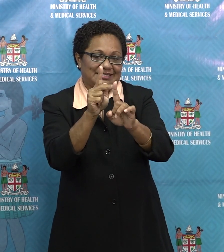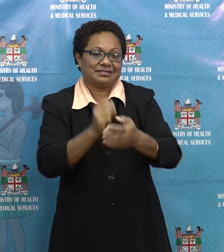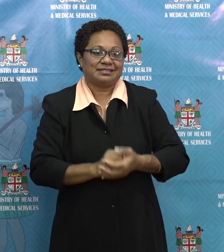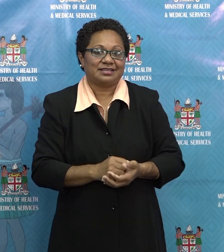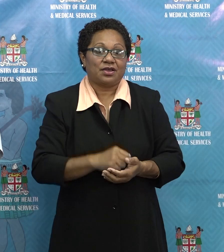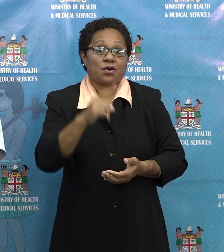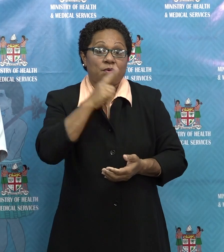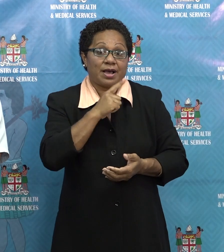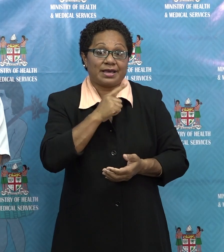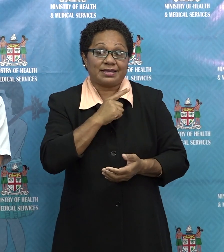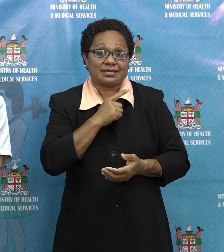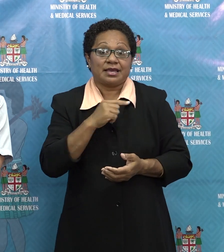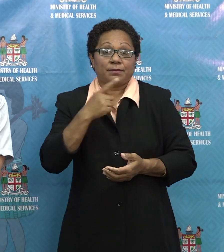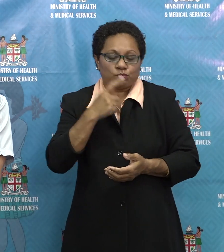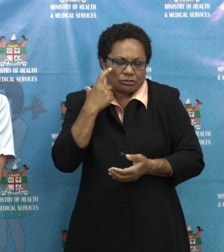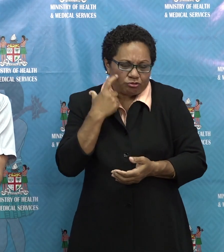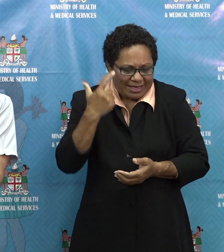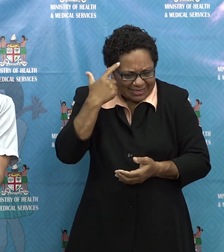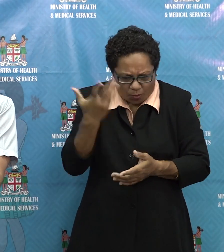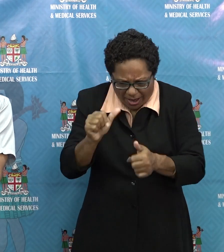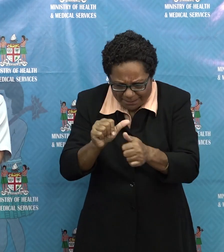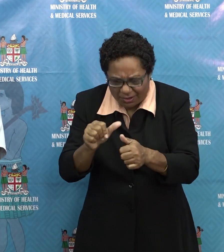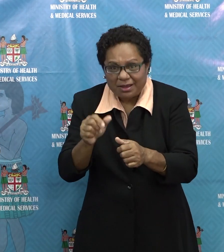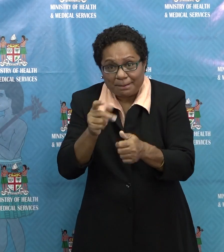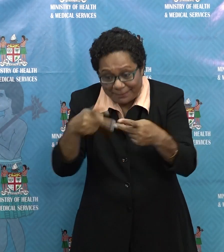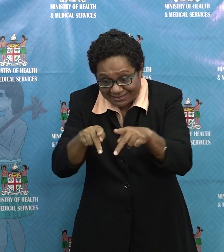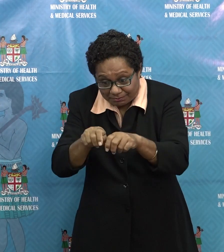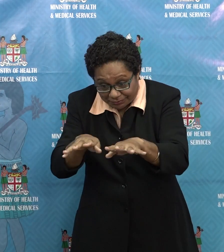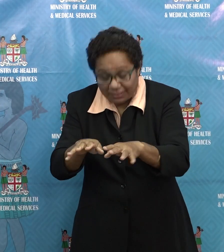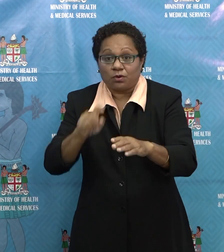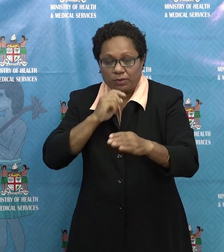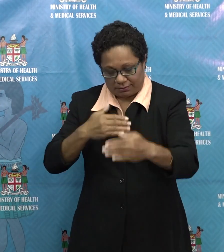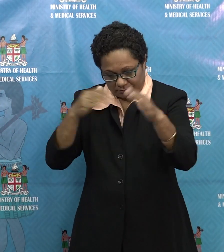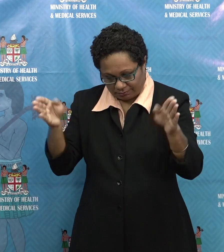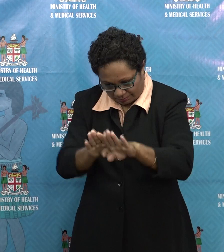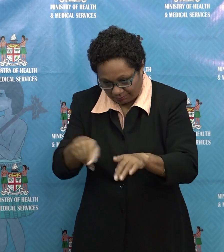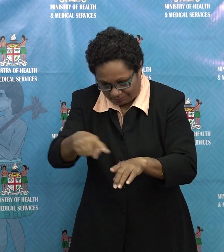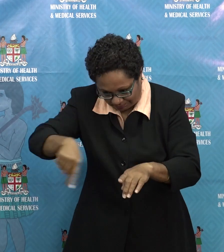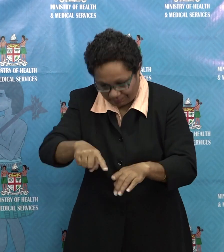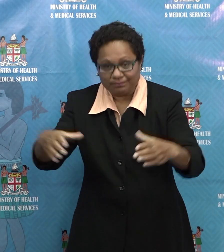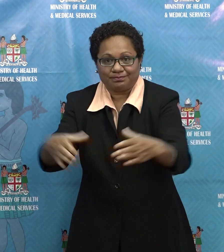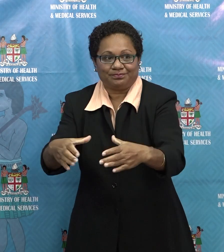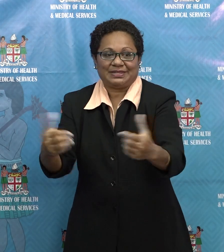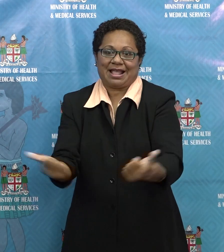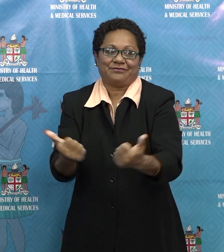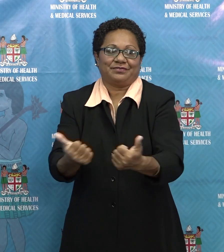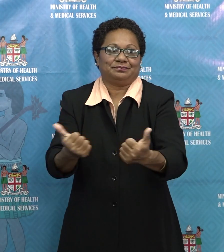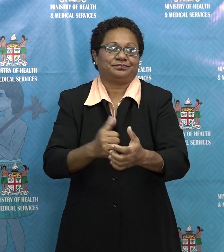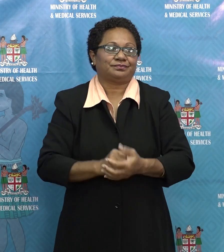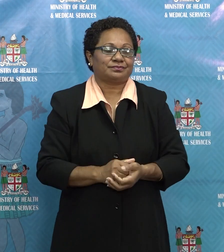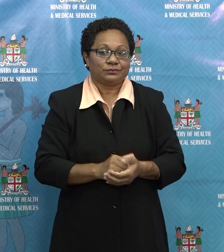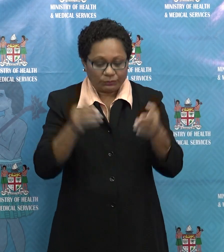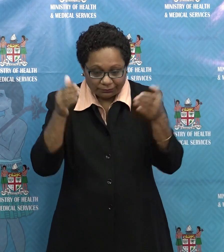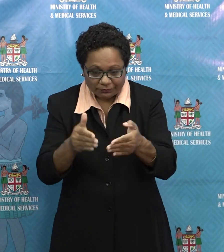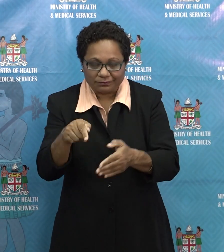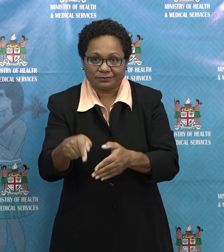area will be defined as narrowly as possible, and they will be active because we will endeavor to permit the broadest range of movement